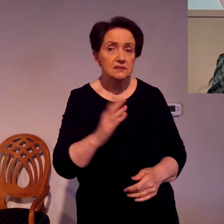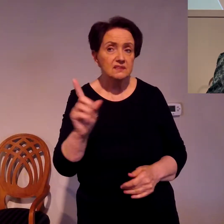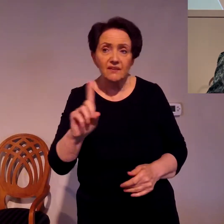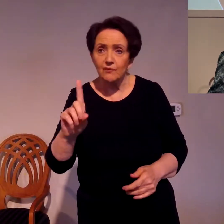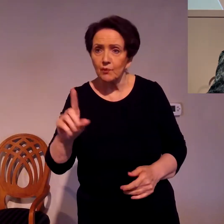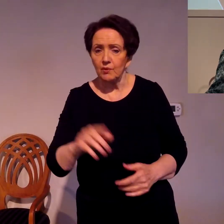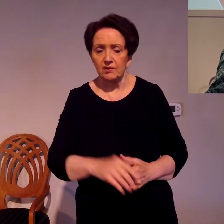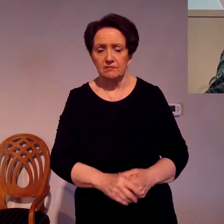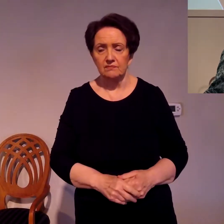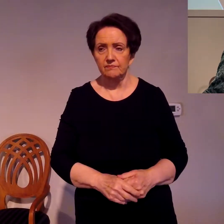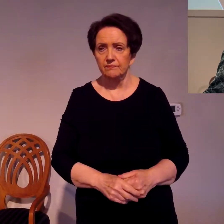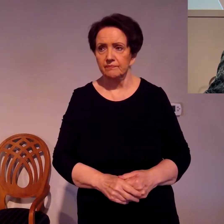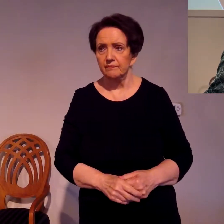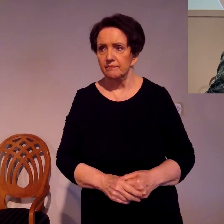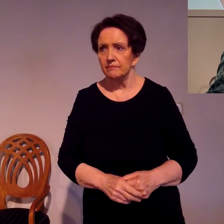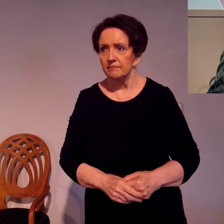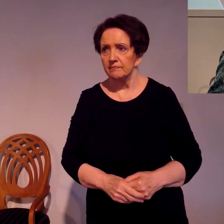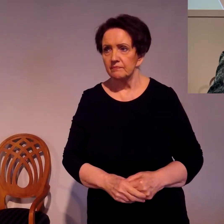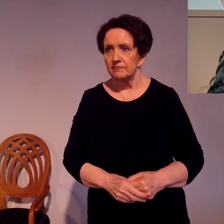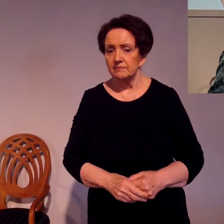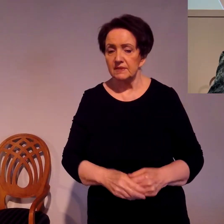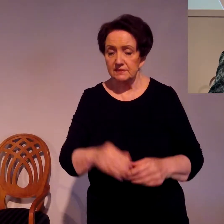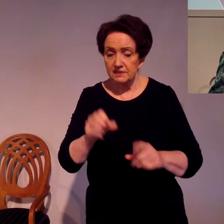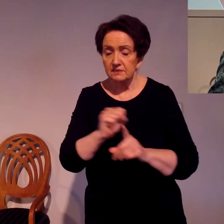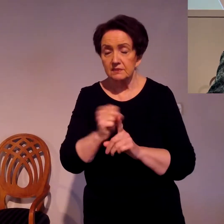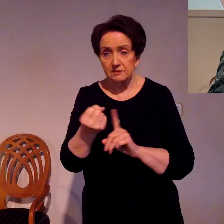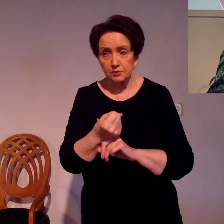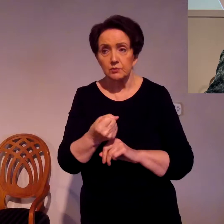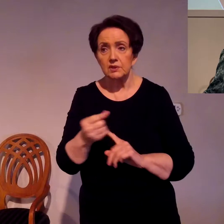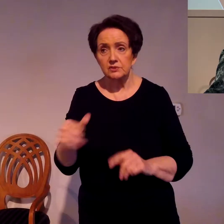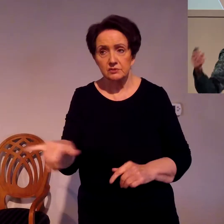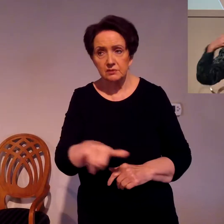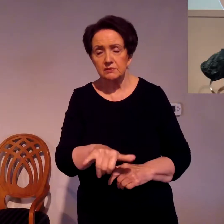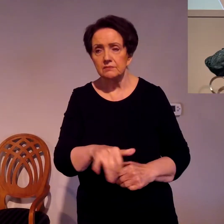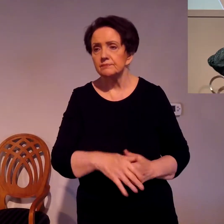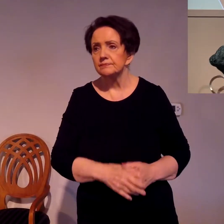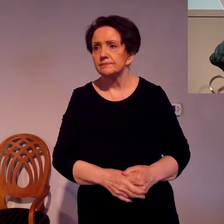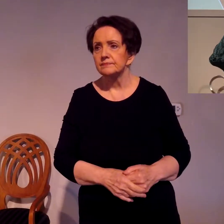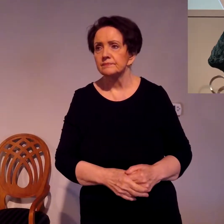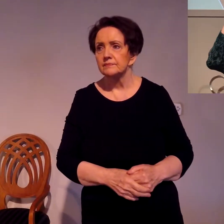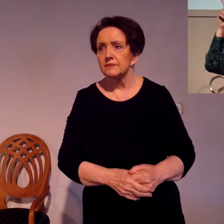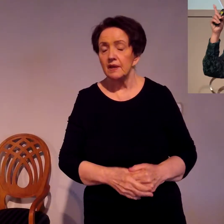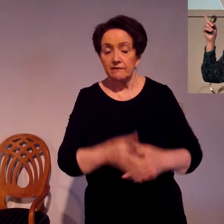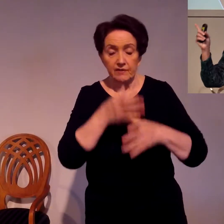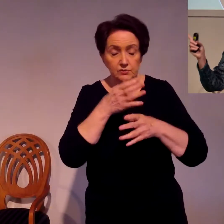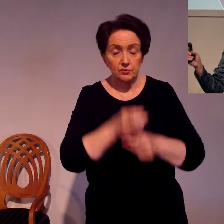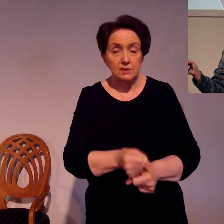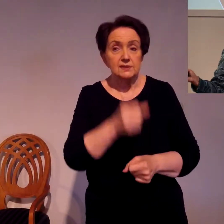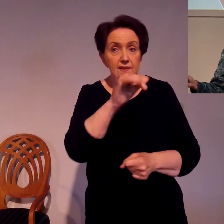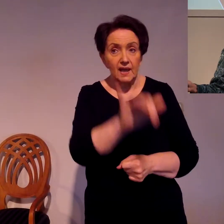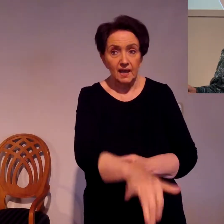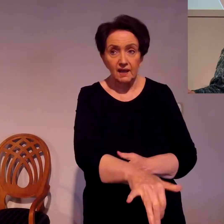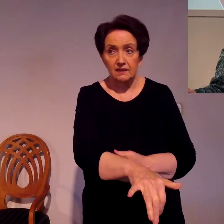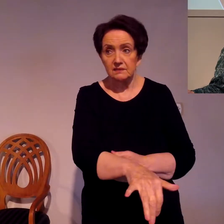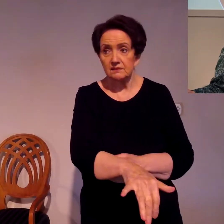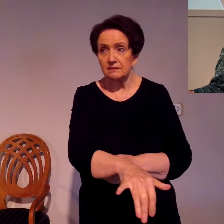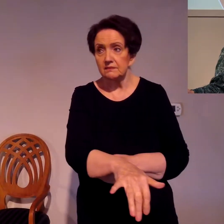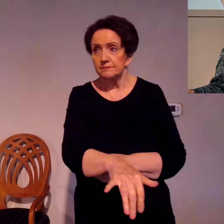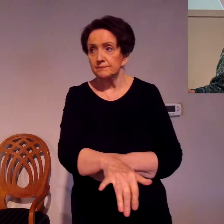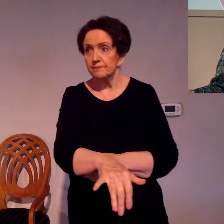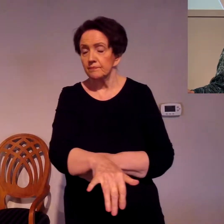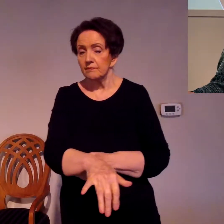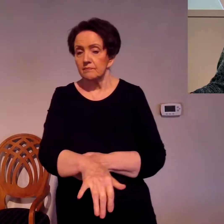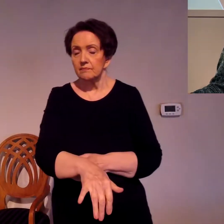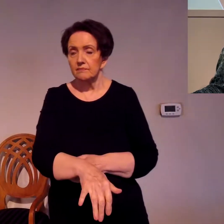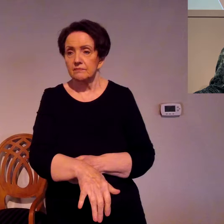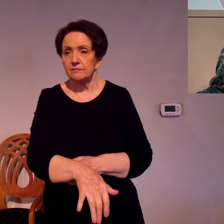It's everywhere present, which means it's in this situation too. And when I trust that,